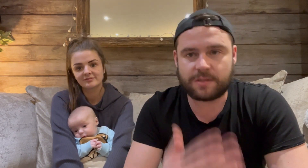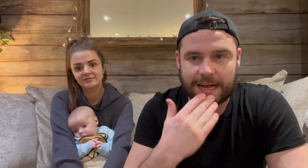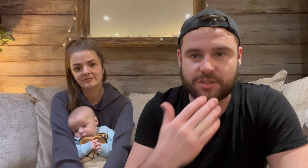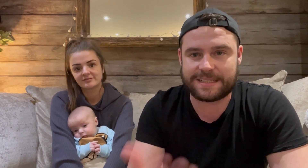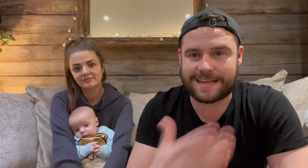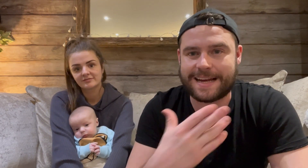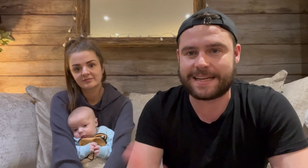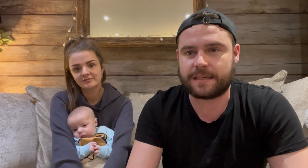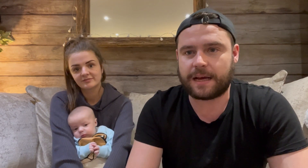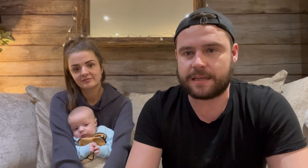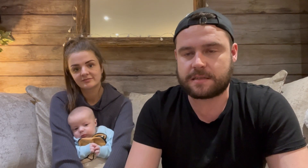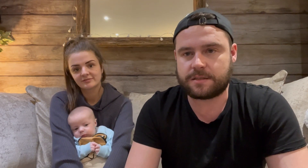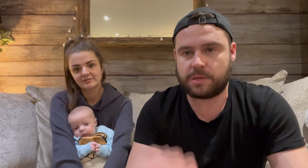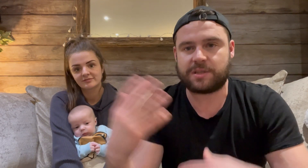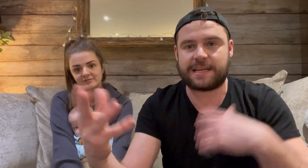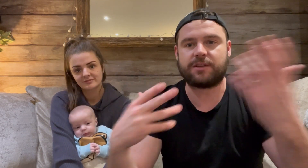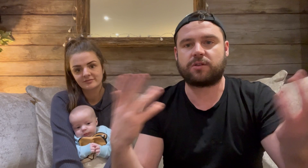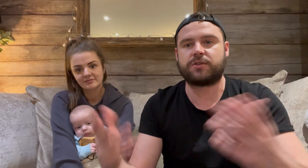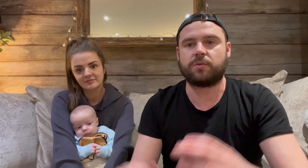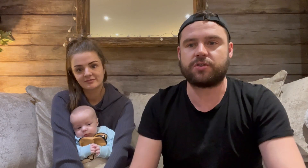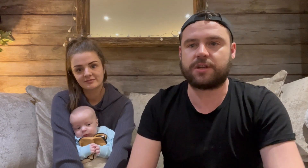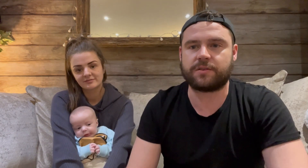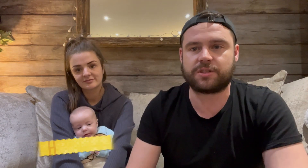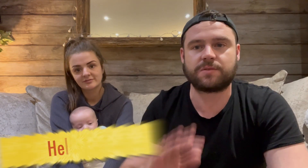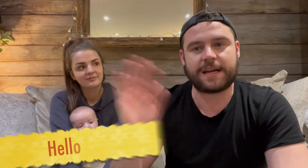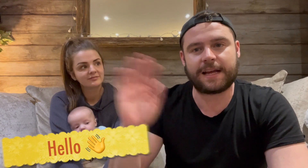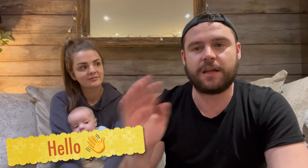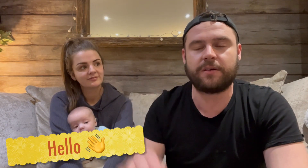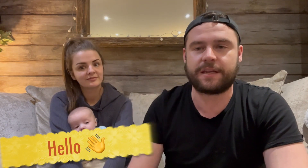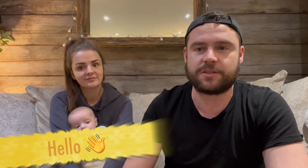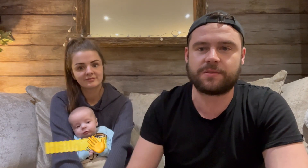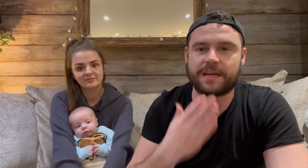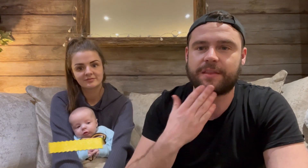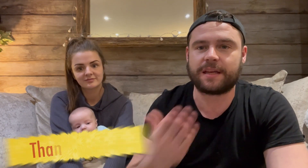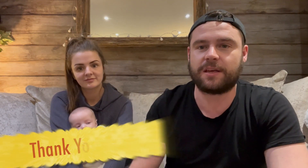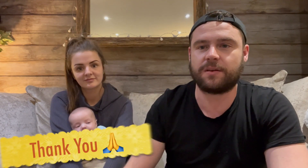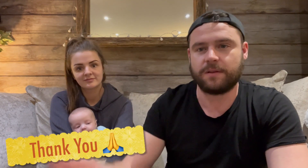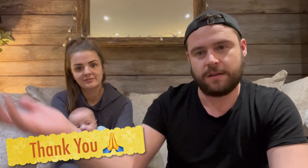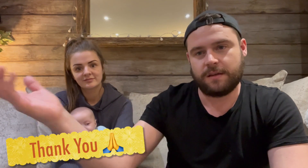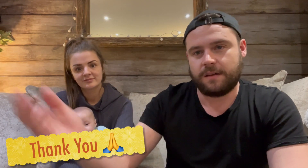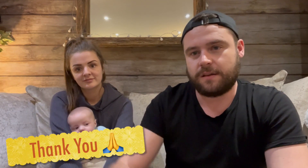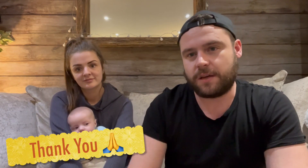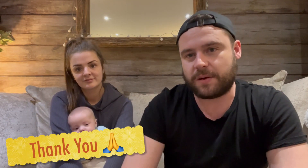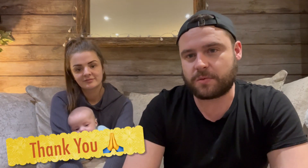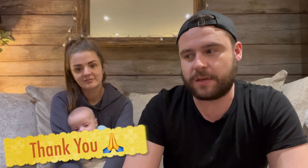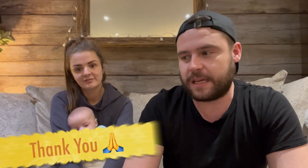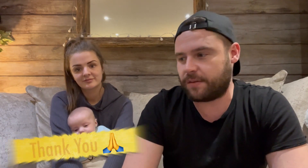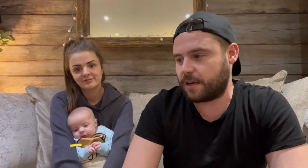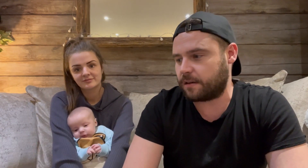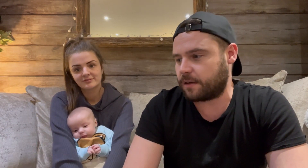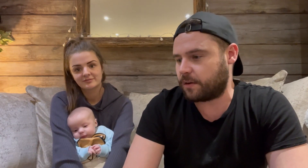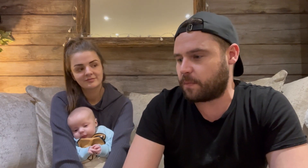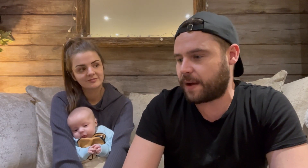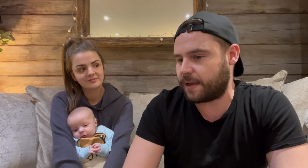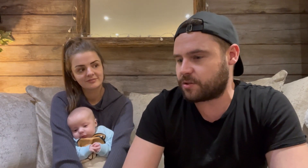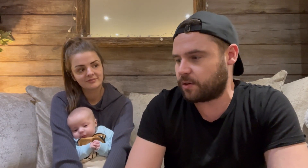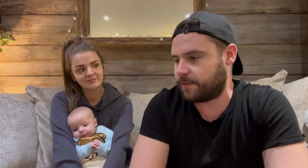actually signing as she was saying stuff to us, you know, so she was like, hello, and then she was like, thank you, you know, as we were leaving and goodbye and stuff.